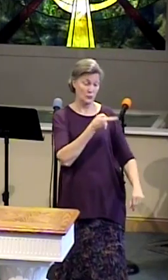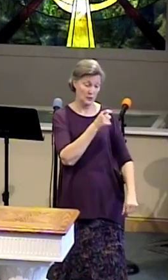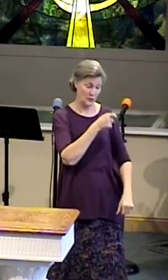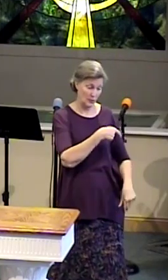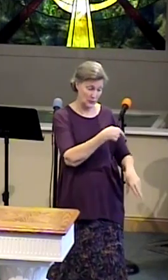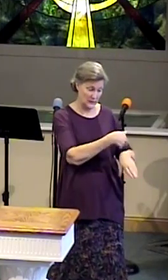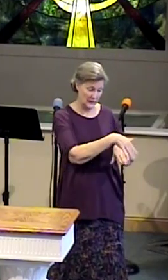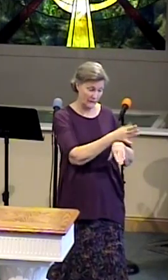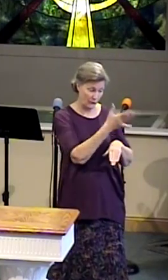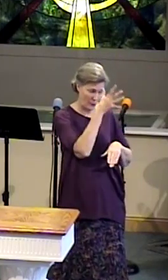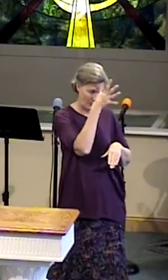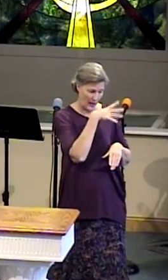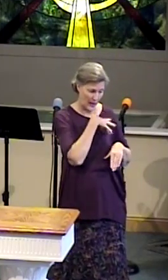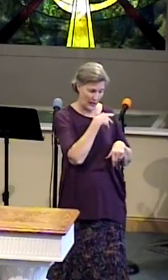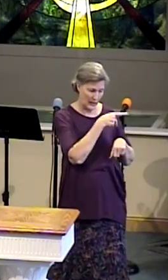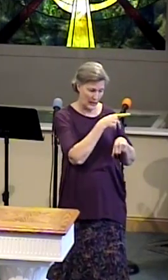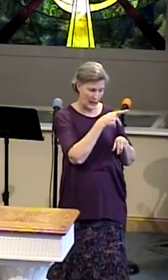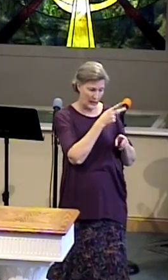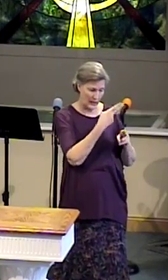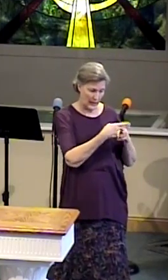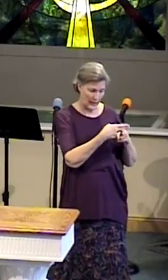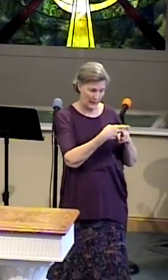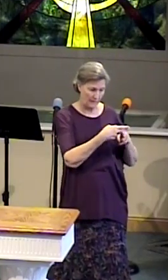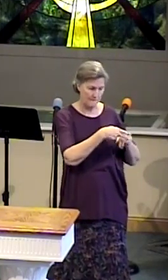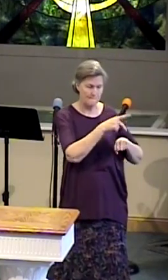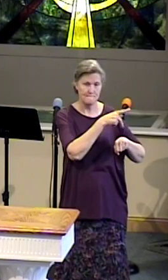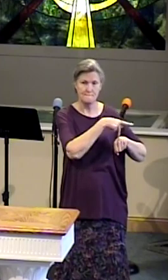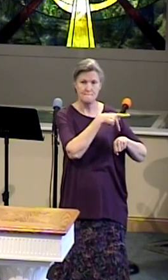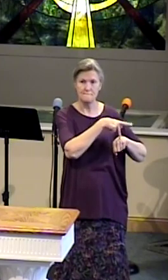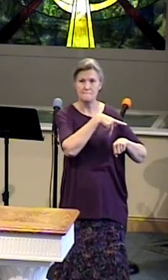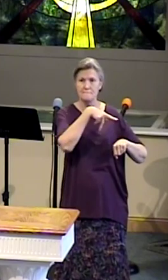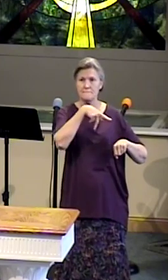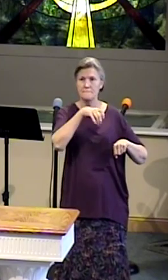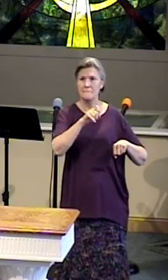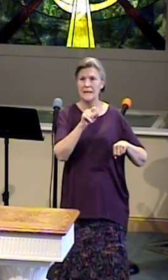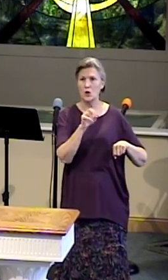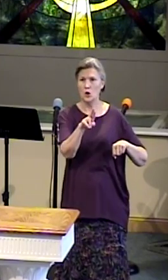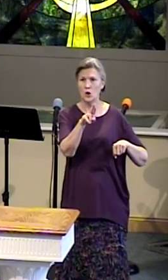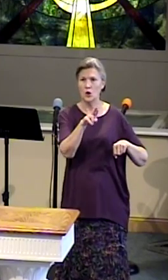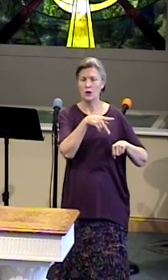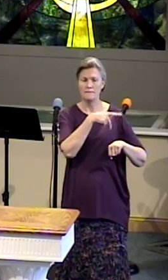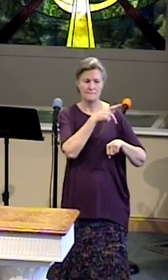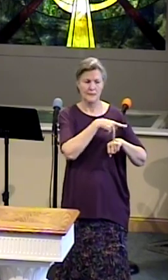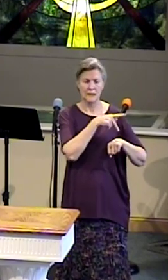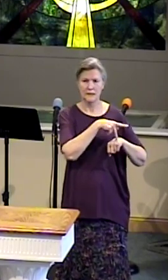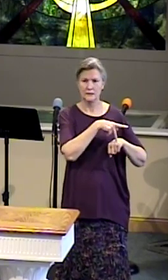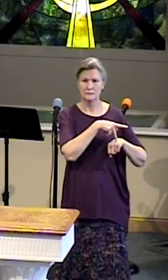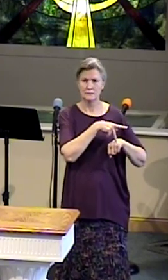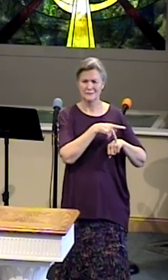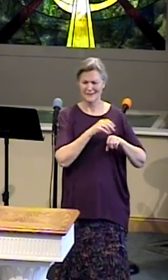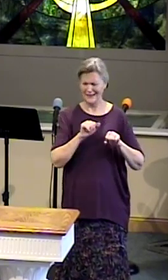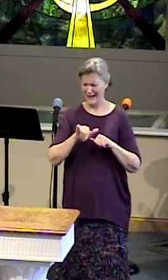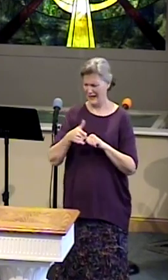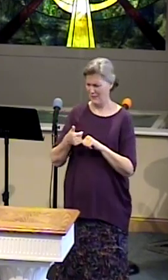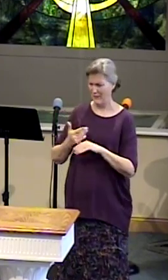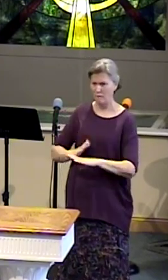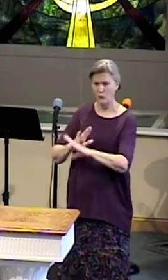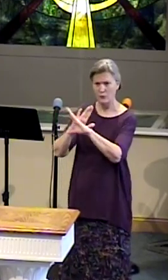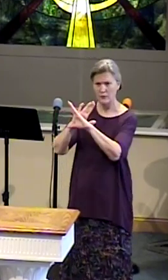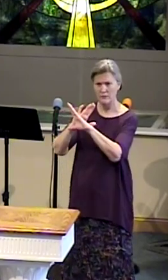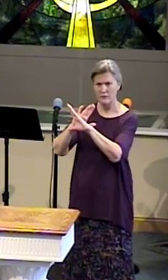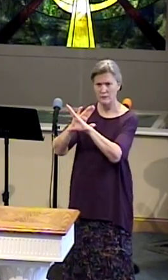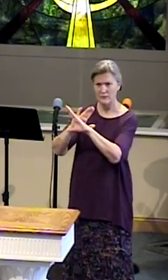for a man by the name of Peter. Notice it says, can any man forbid